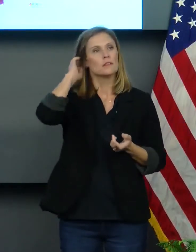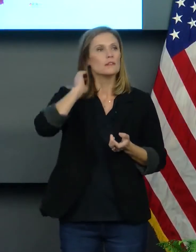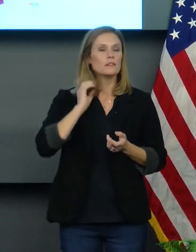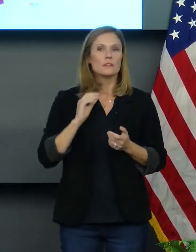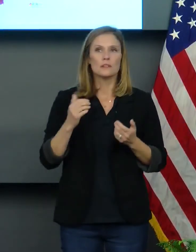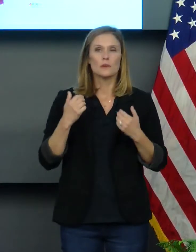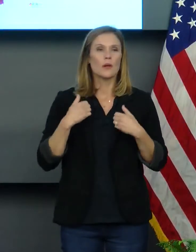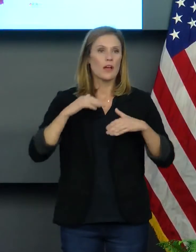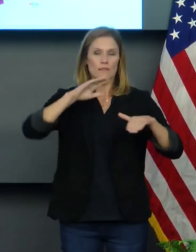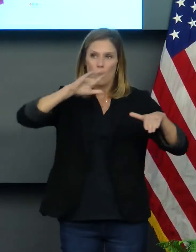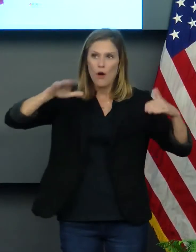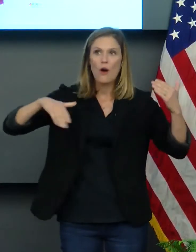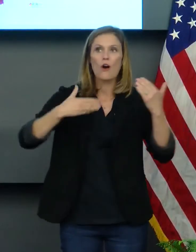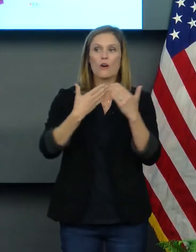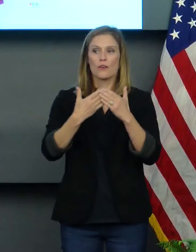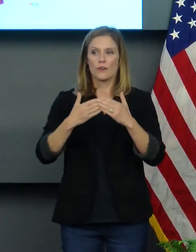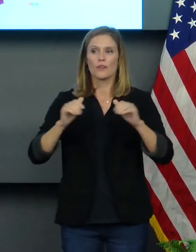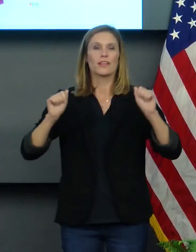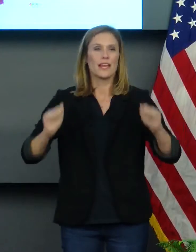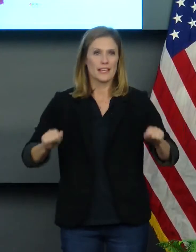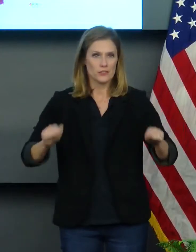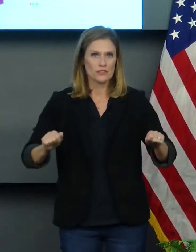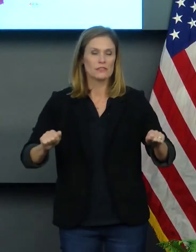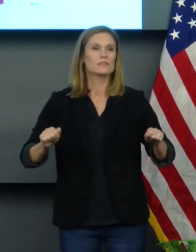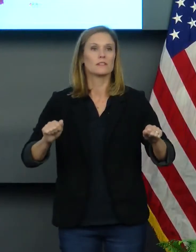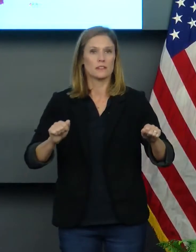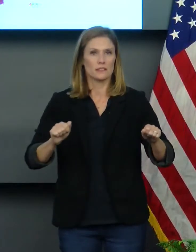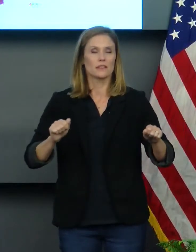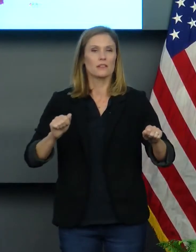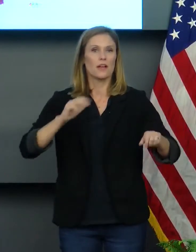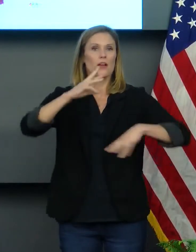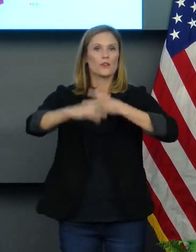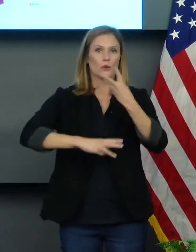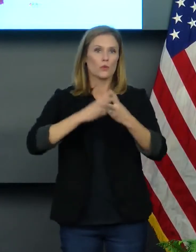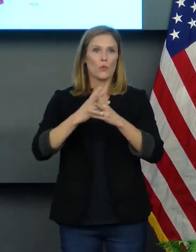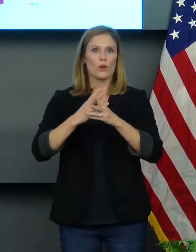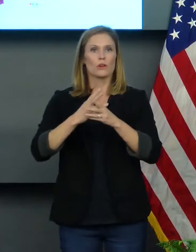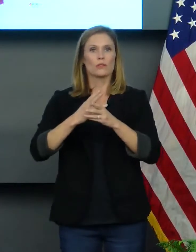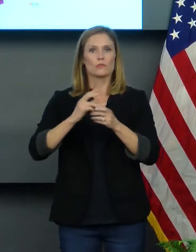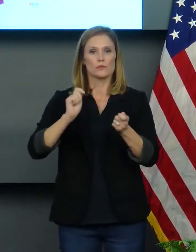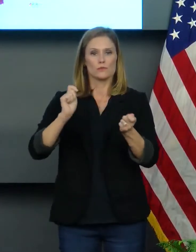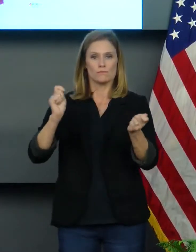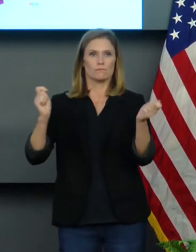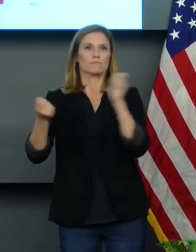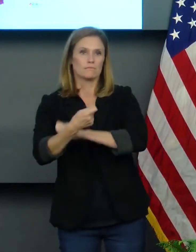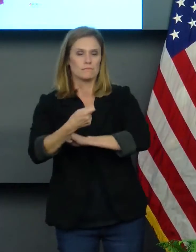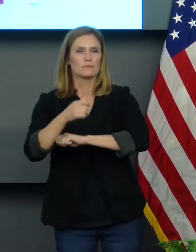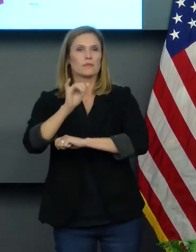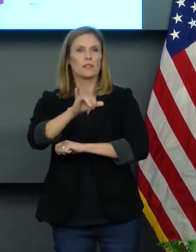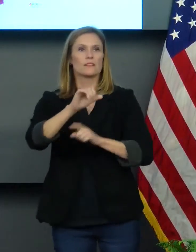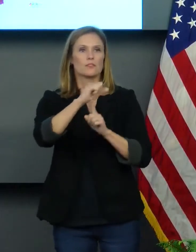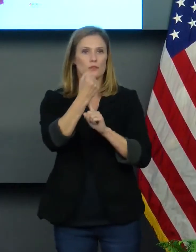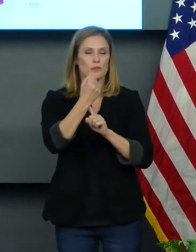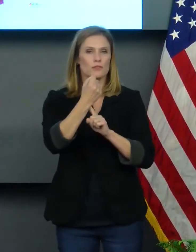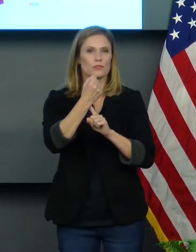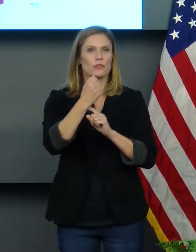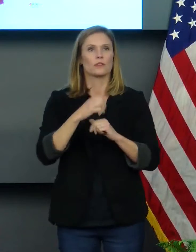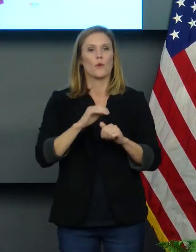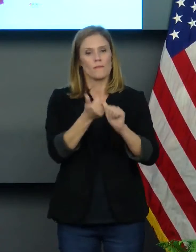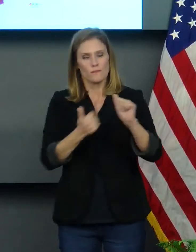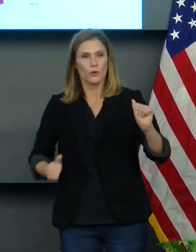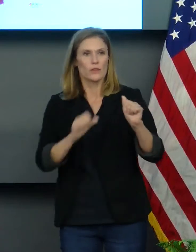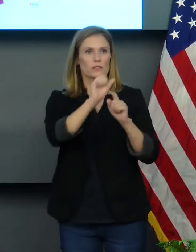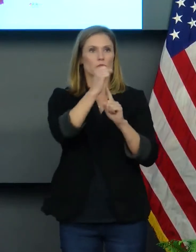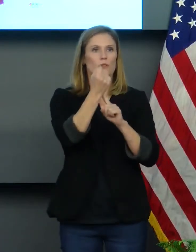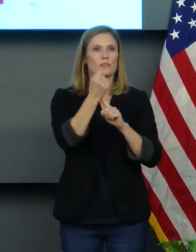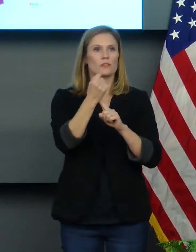We have all the agency in the world to avert this situation. And it goes back to what we can do to